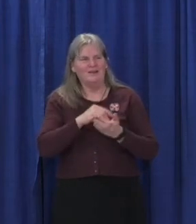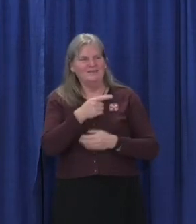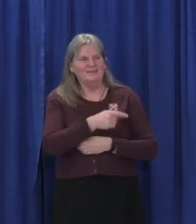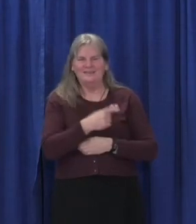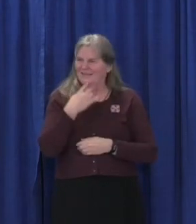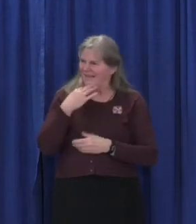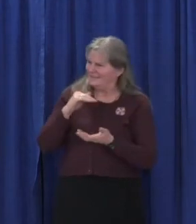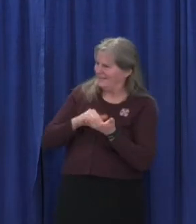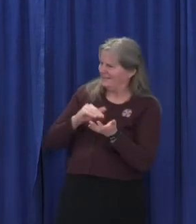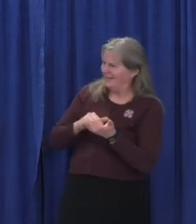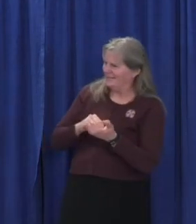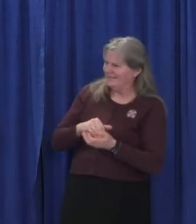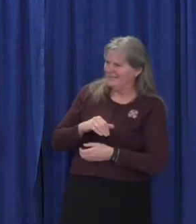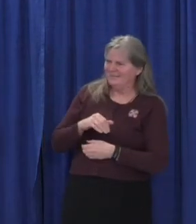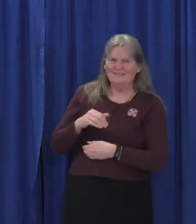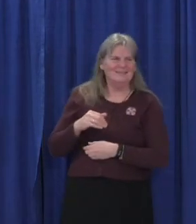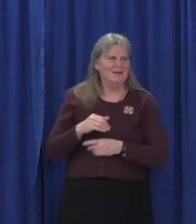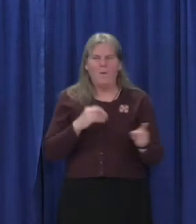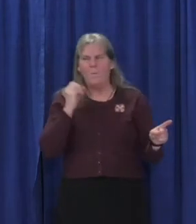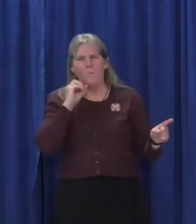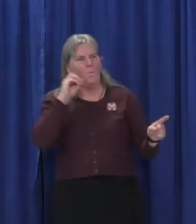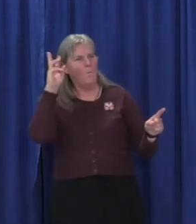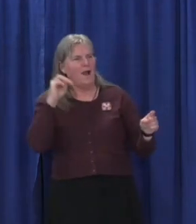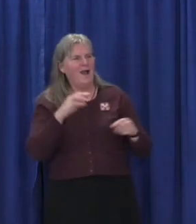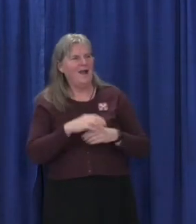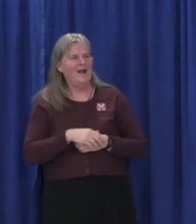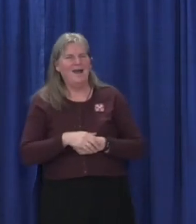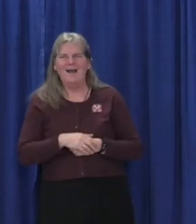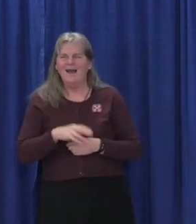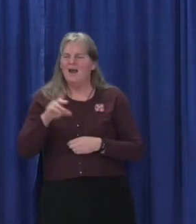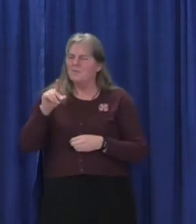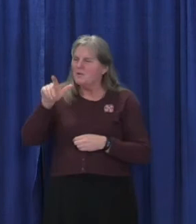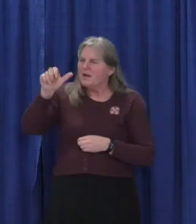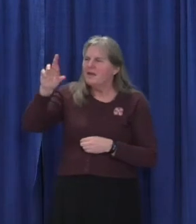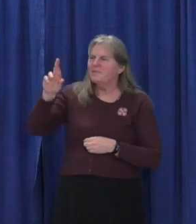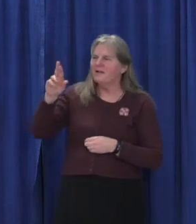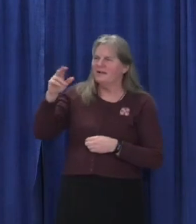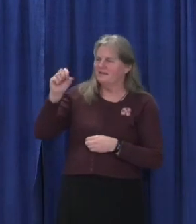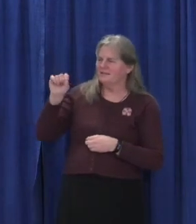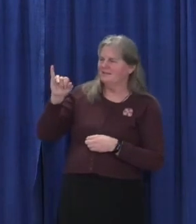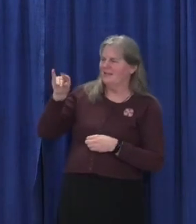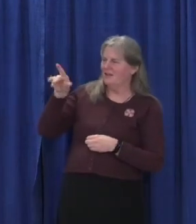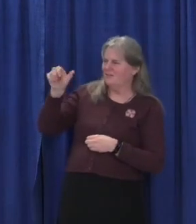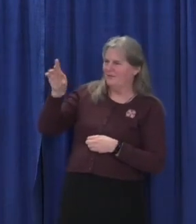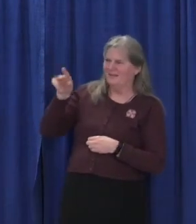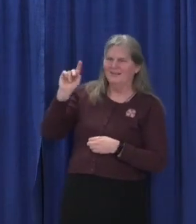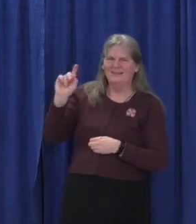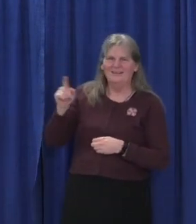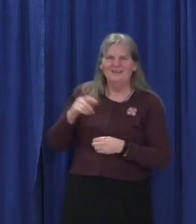Did I say doctor? Wow. Premier Silver has just said that.